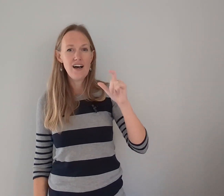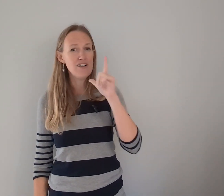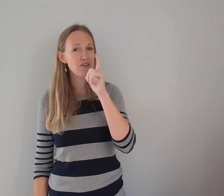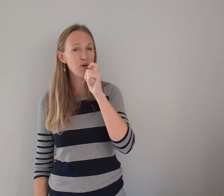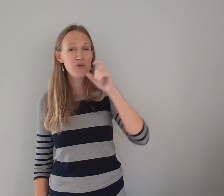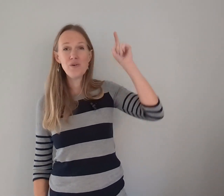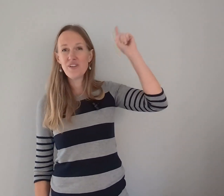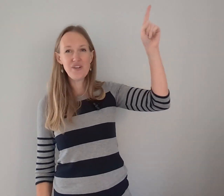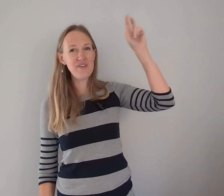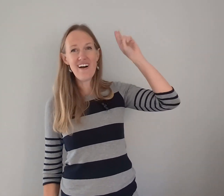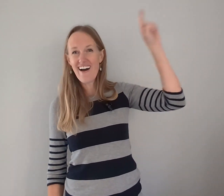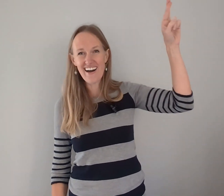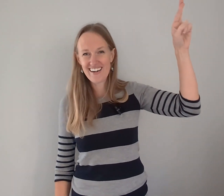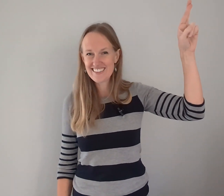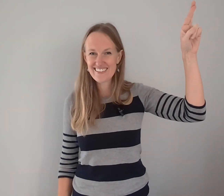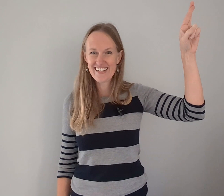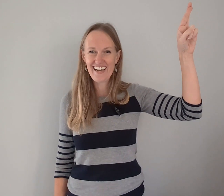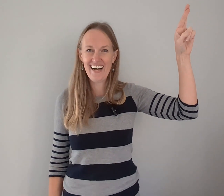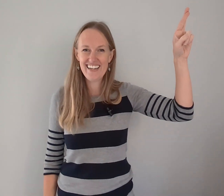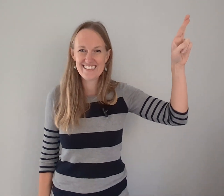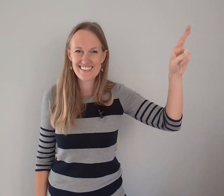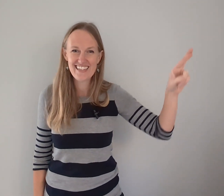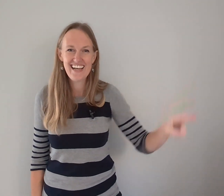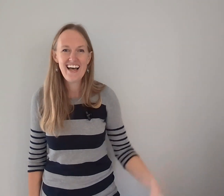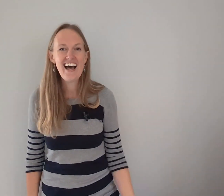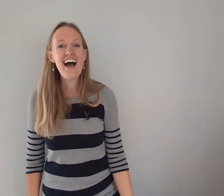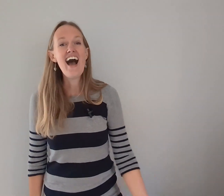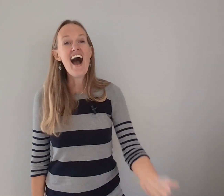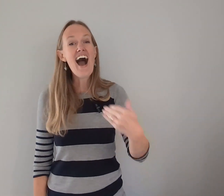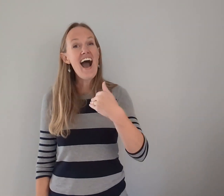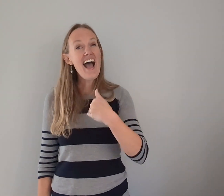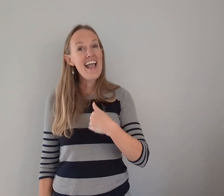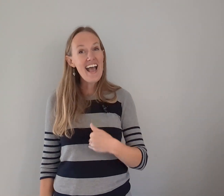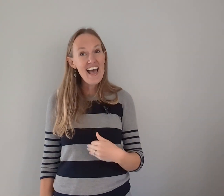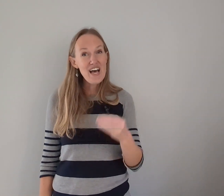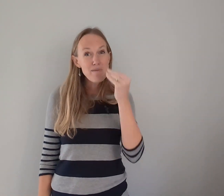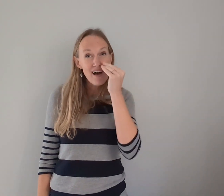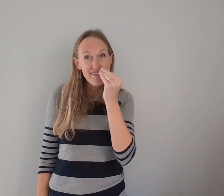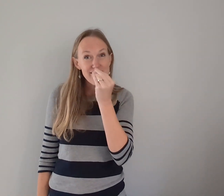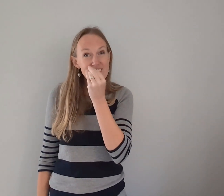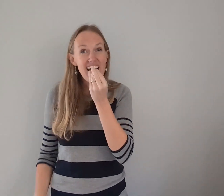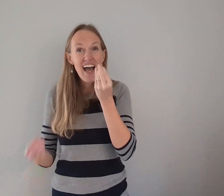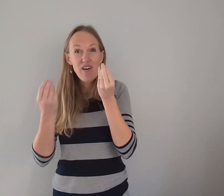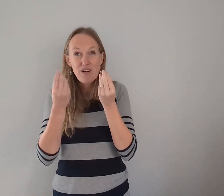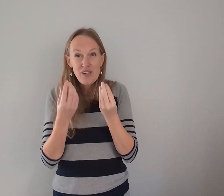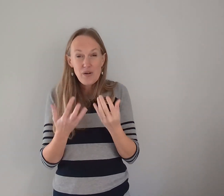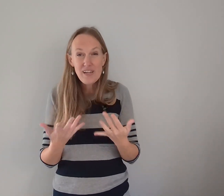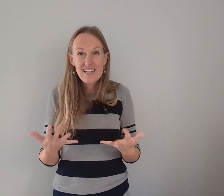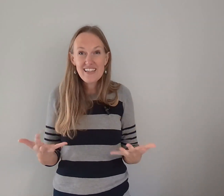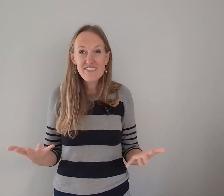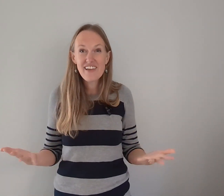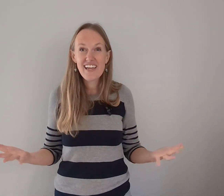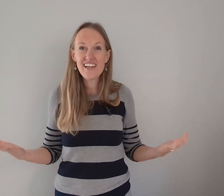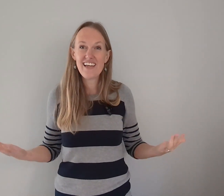but because of who you are. Sorry, guys. I am a flower quickly